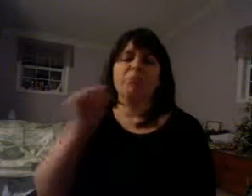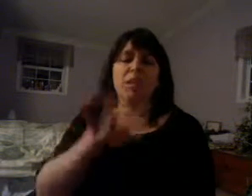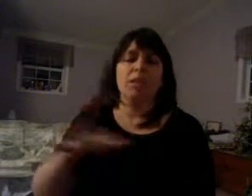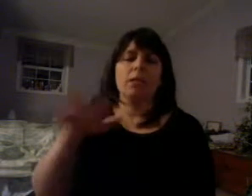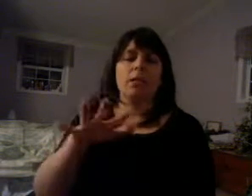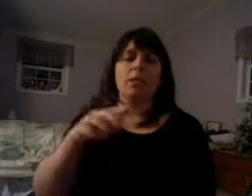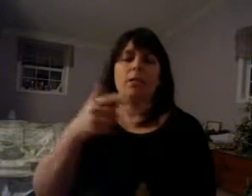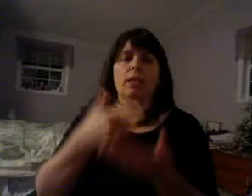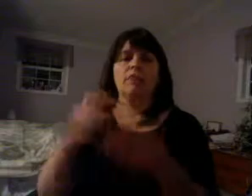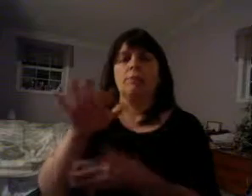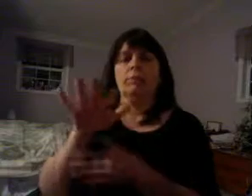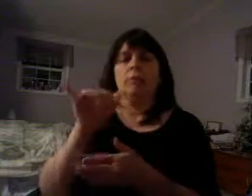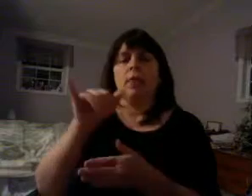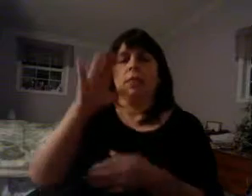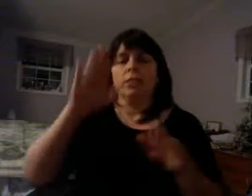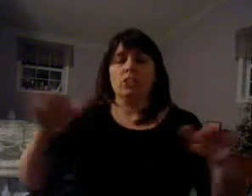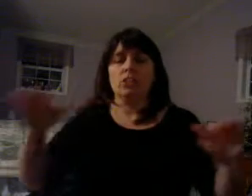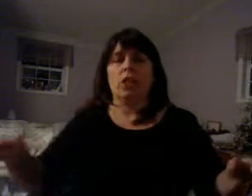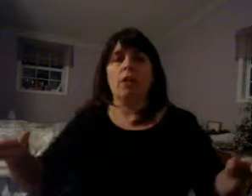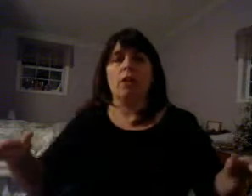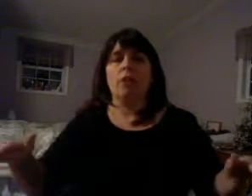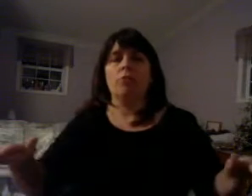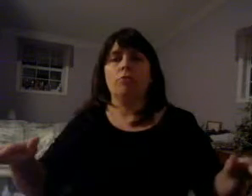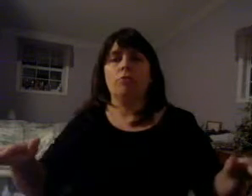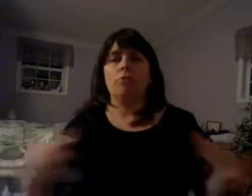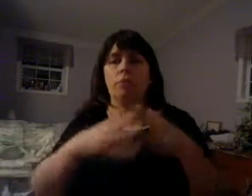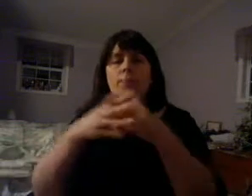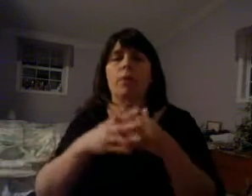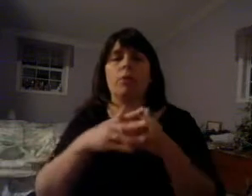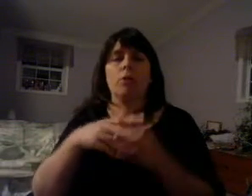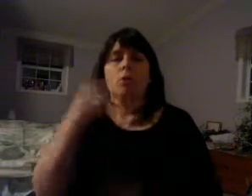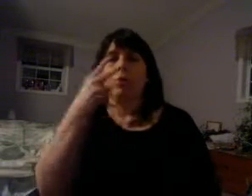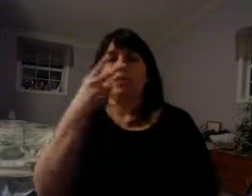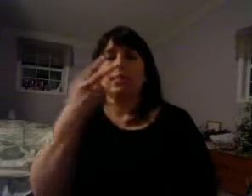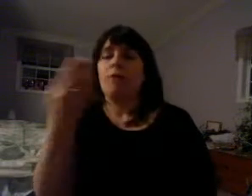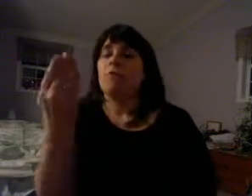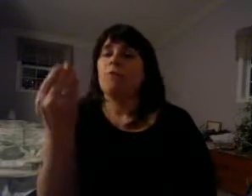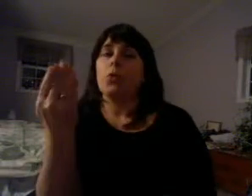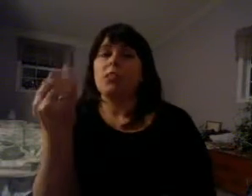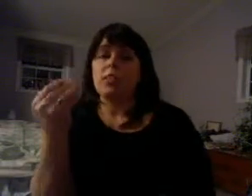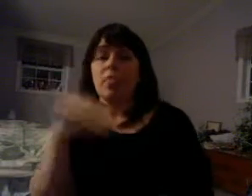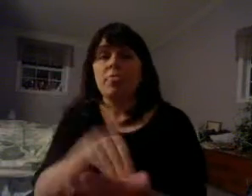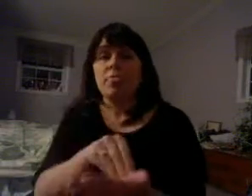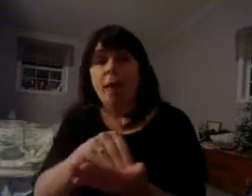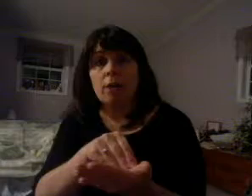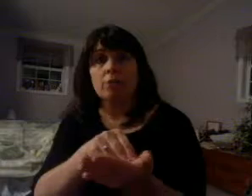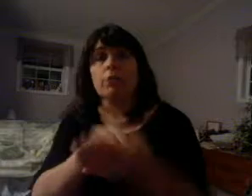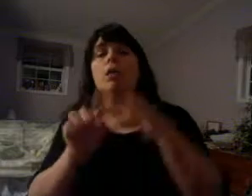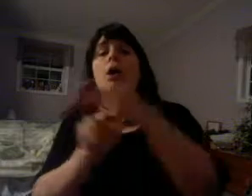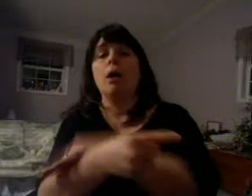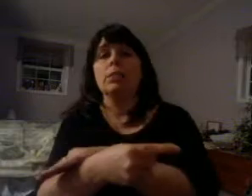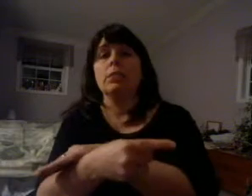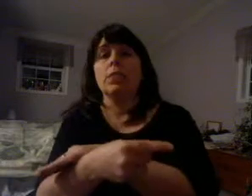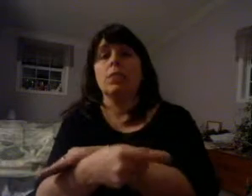child will see 14,000 homicides in his television viewing career. But this increase